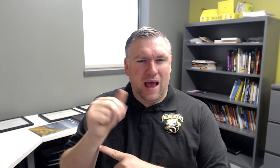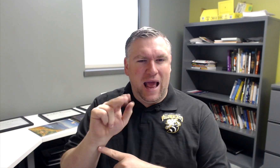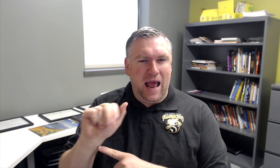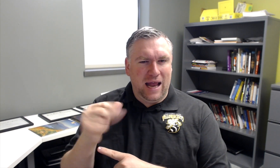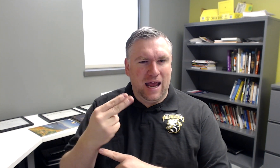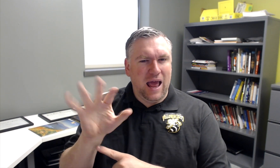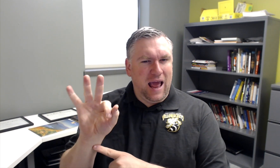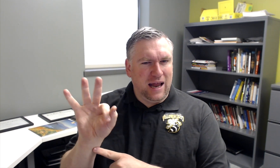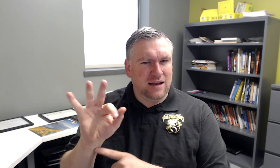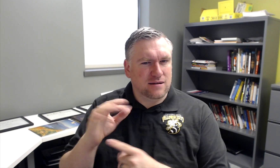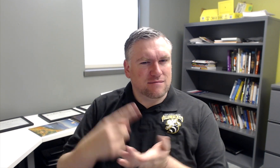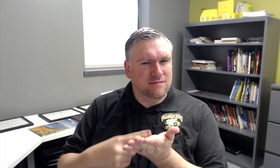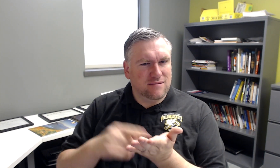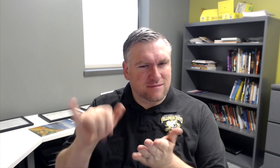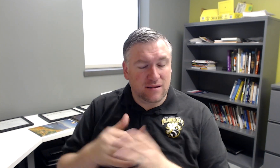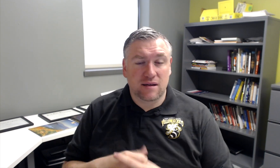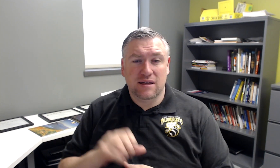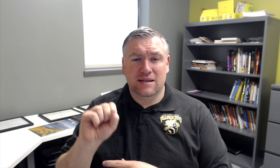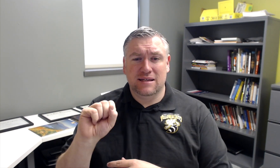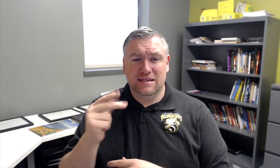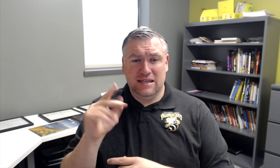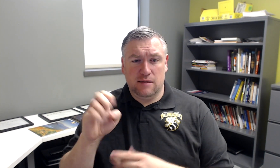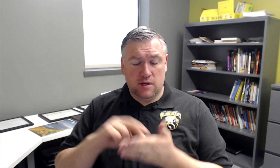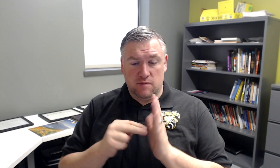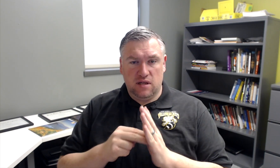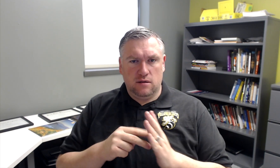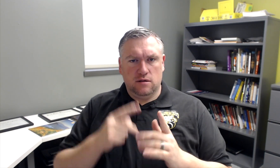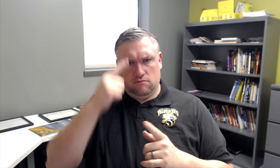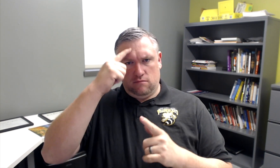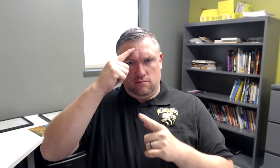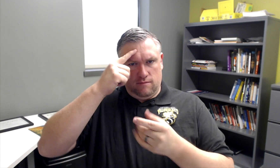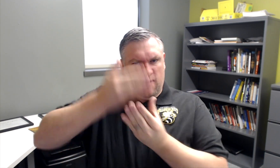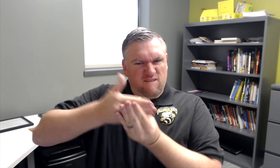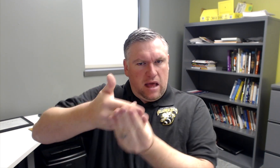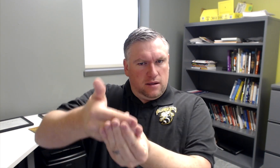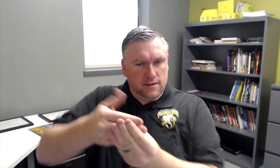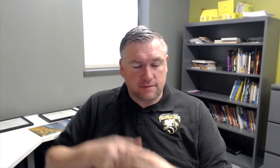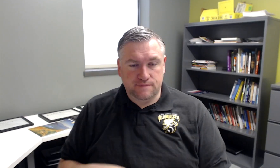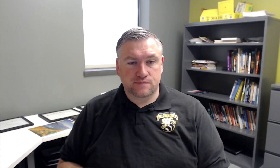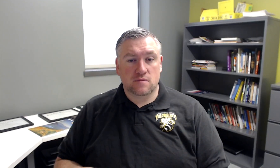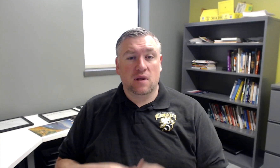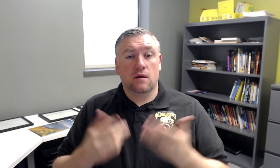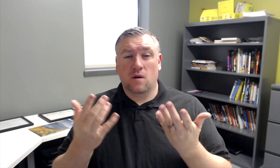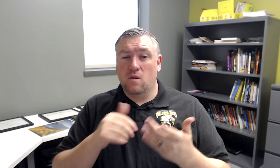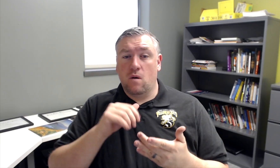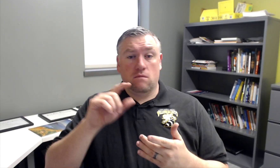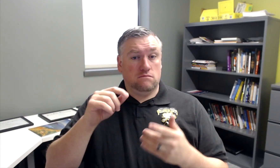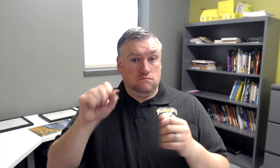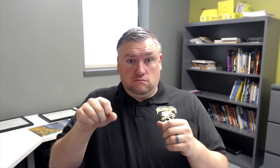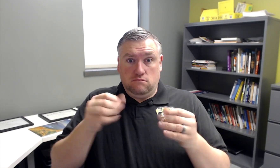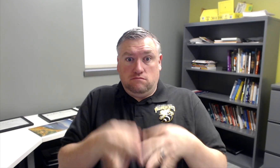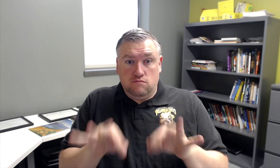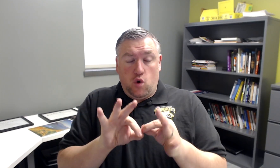Schema. You remember Hannah a few months ago talked about schema. It's the mental file folders, as it were.